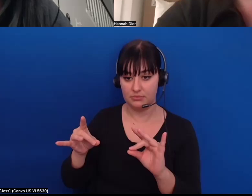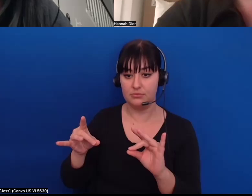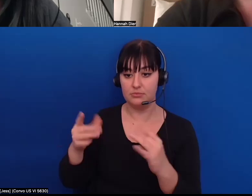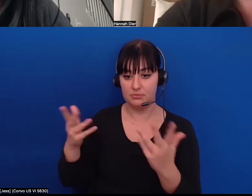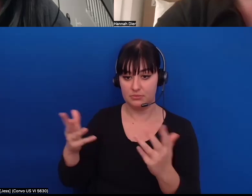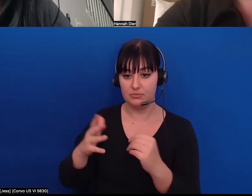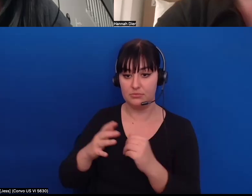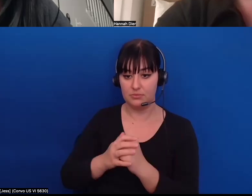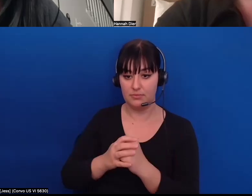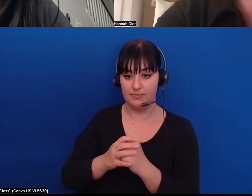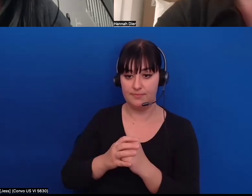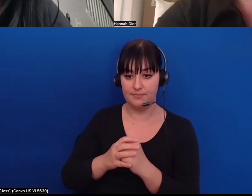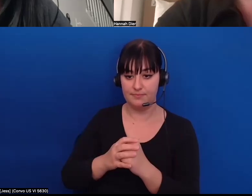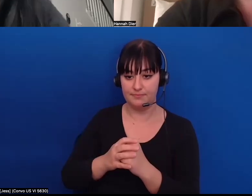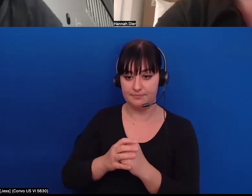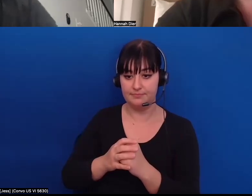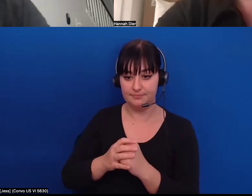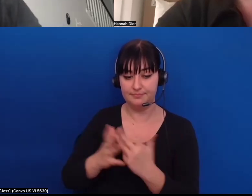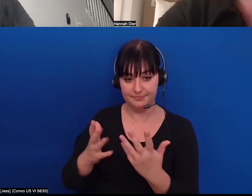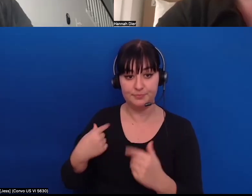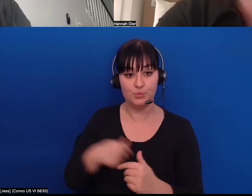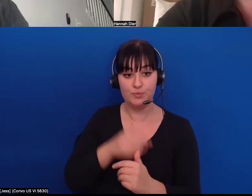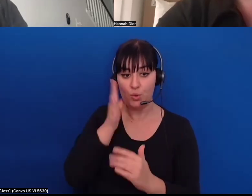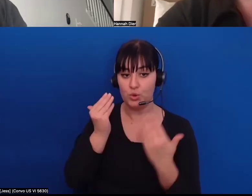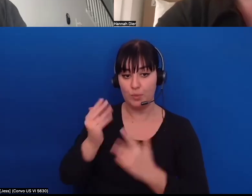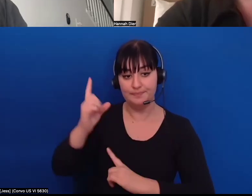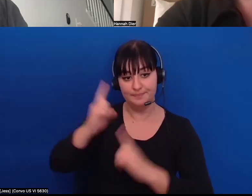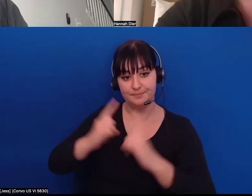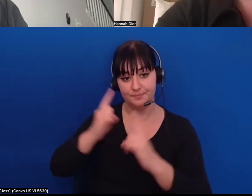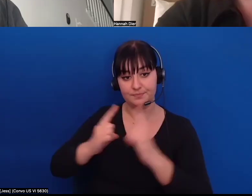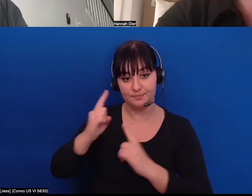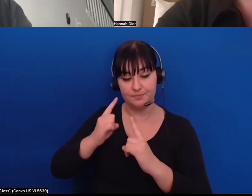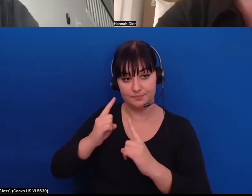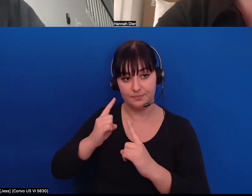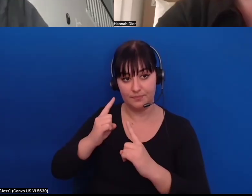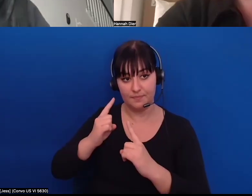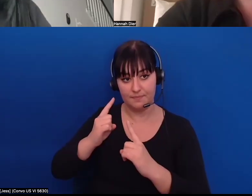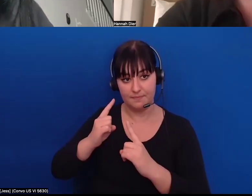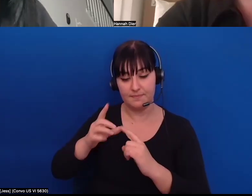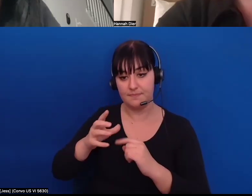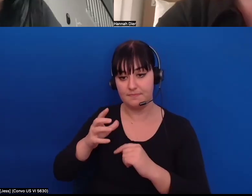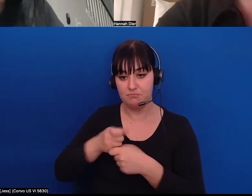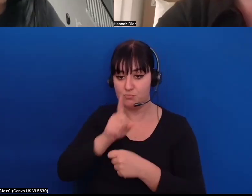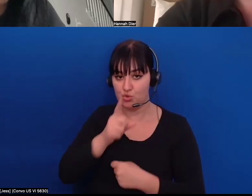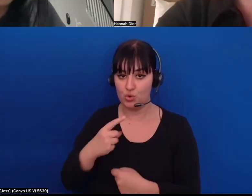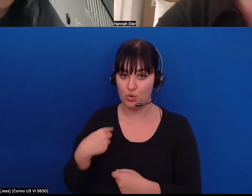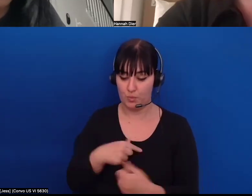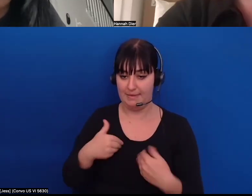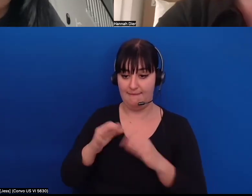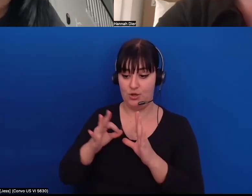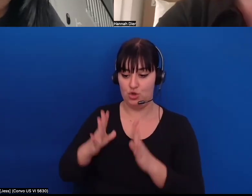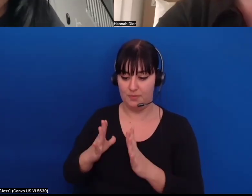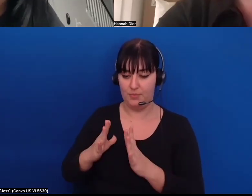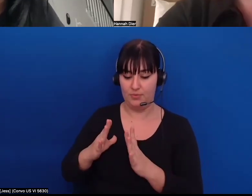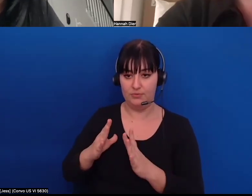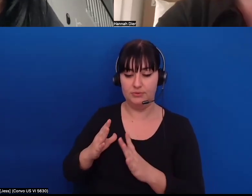and we will take that into consideration in coordinating, making sure that we have interpreters that